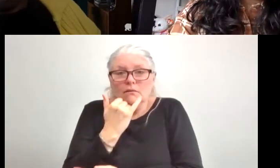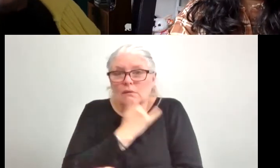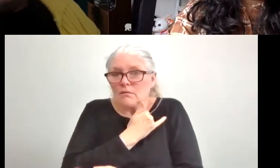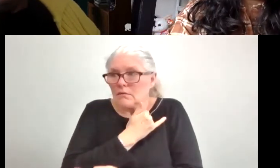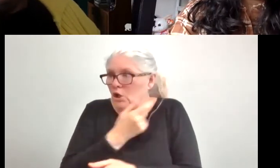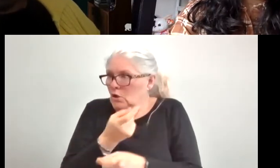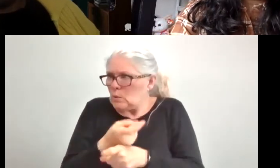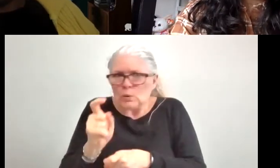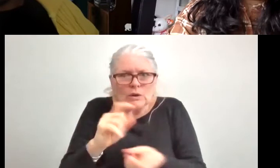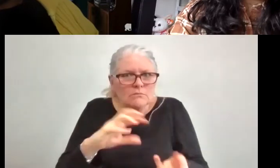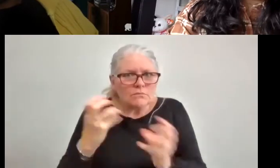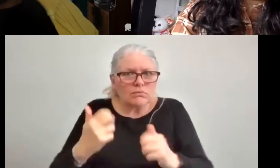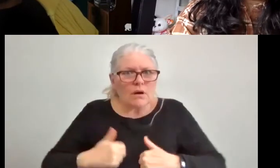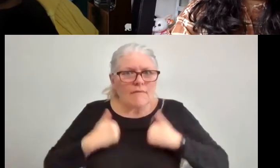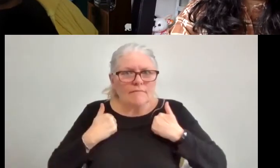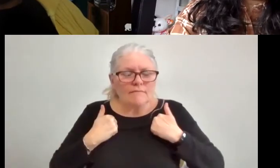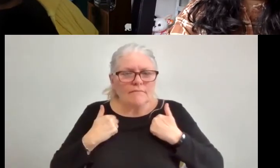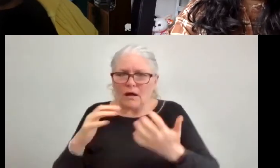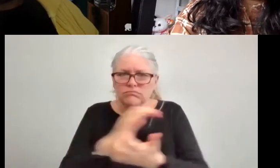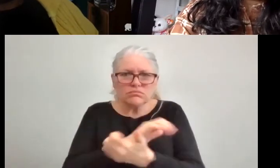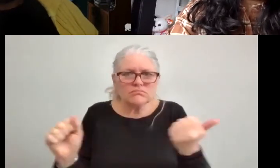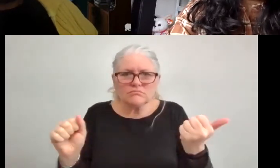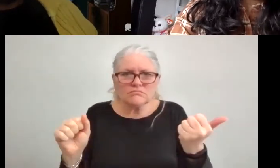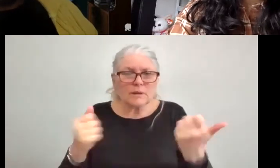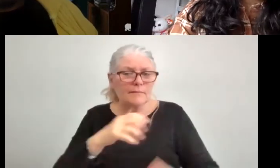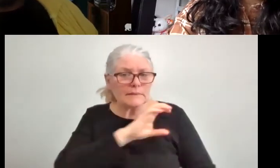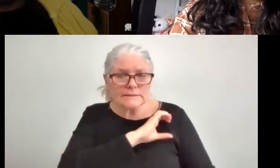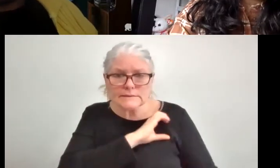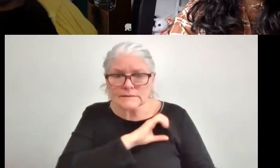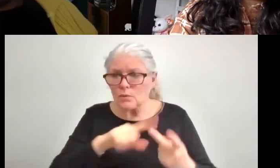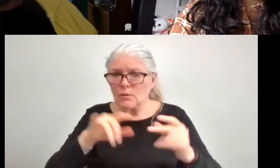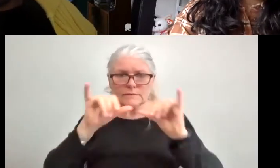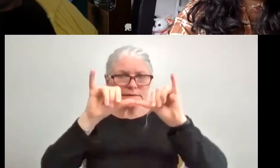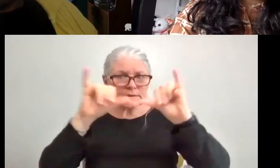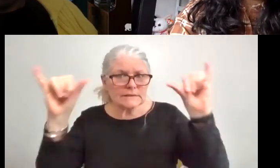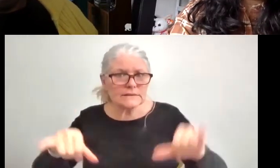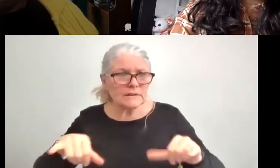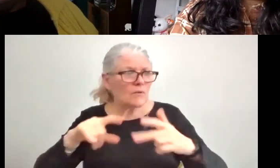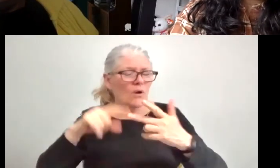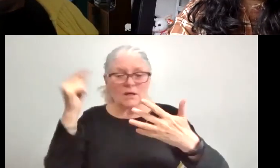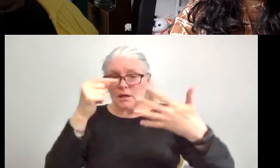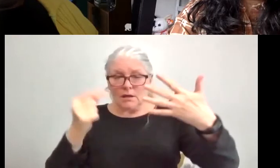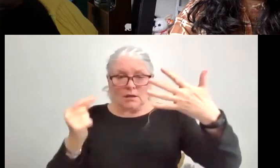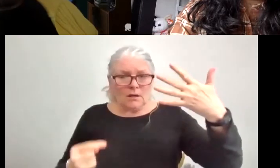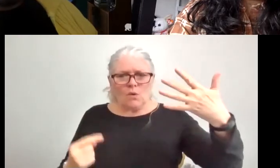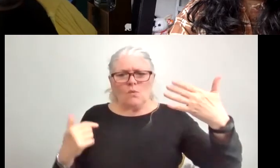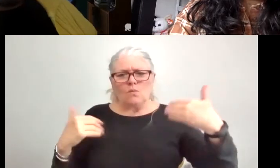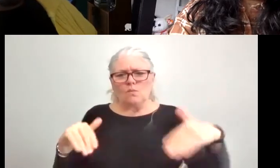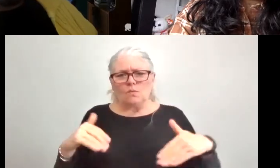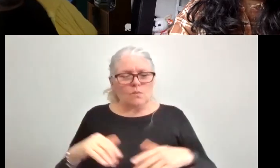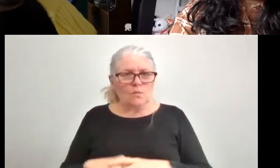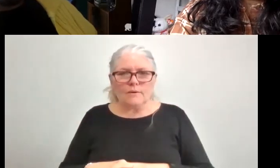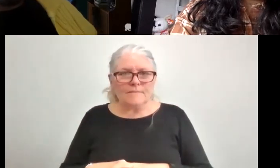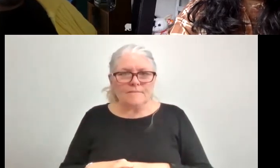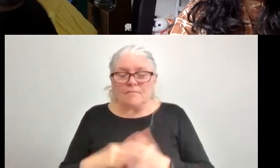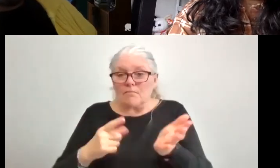one minor wrong step can ruin your life. Whether that be with police, whether that be with systems, whether that be with all these different places. And even sometimes you